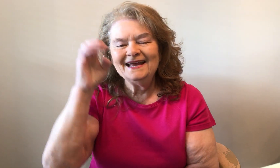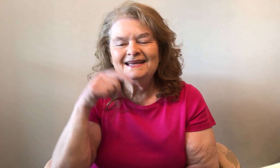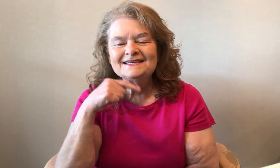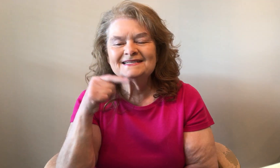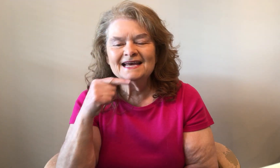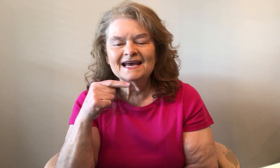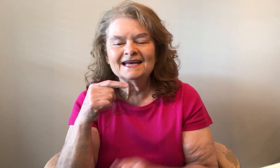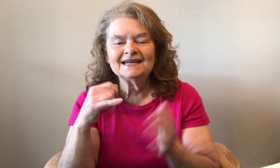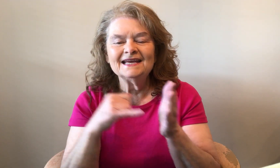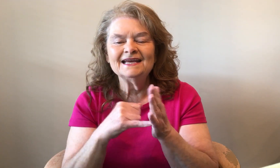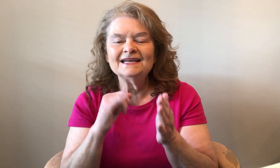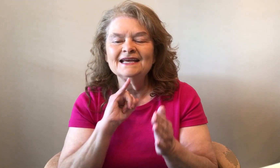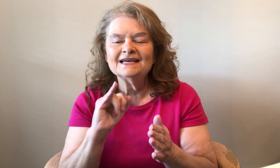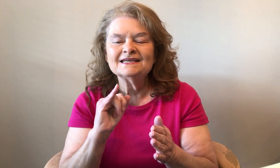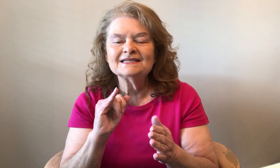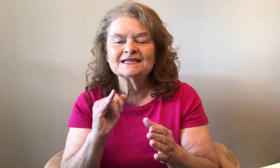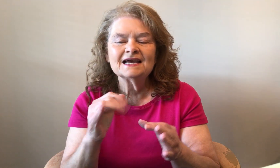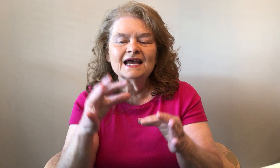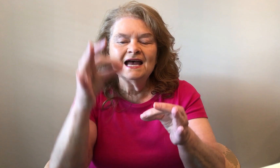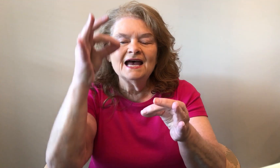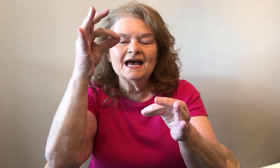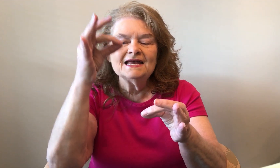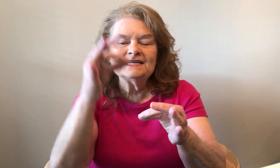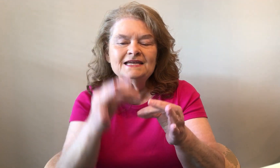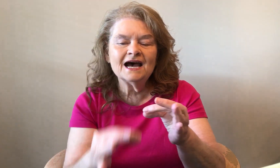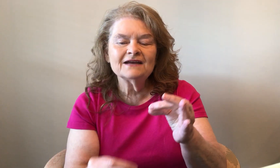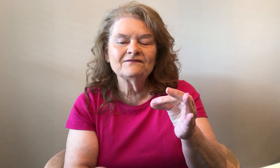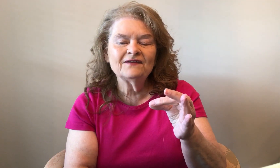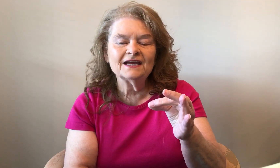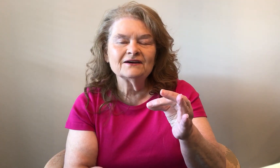He said it is not fair.